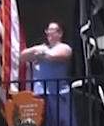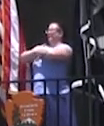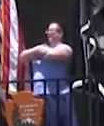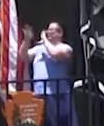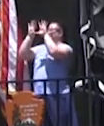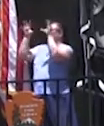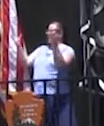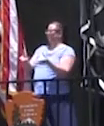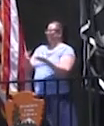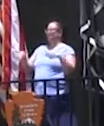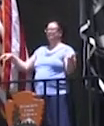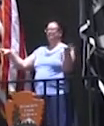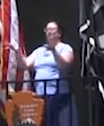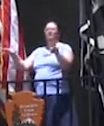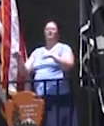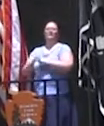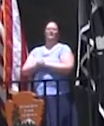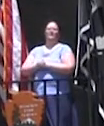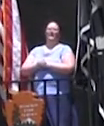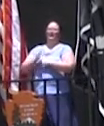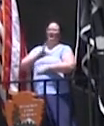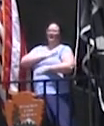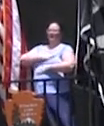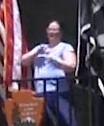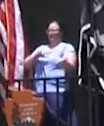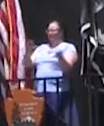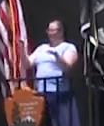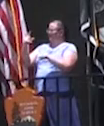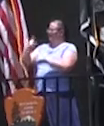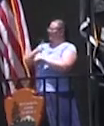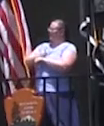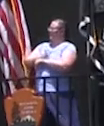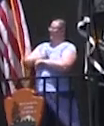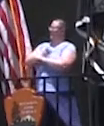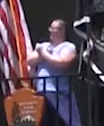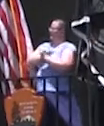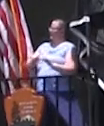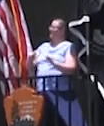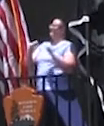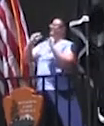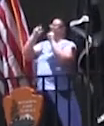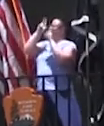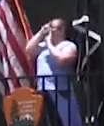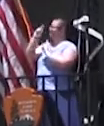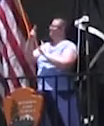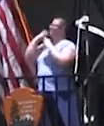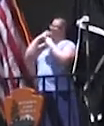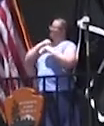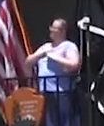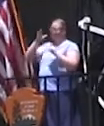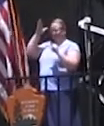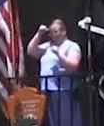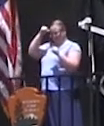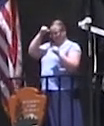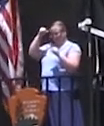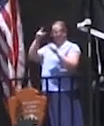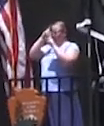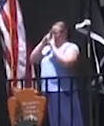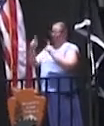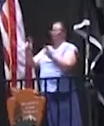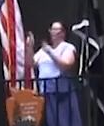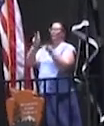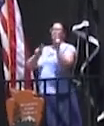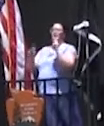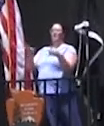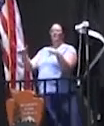Send us in peace and safety with resolve to live the ideals for which our honored dead gave the last full measure of devotion.